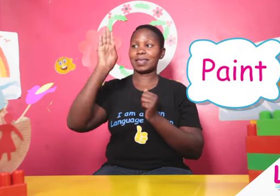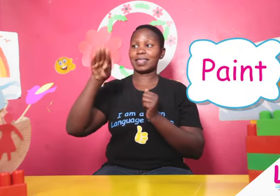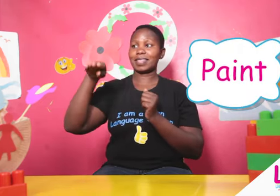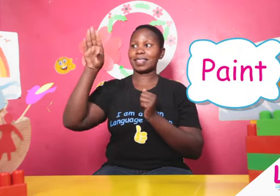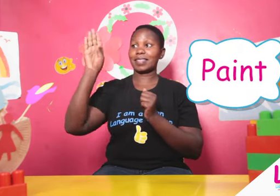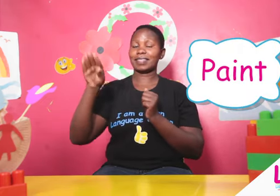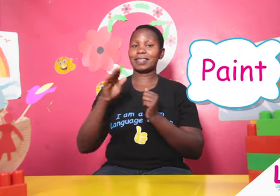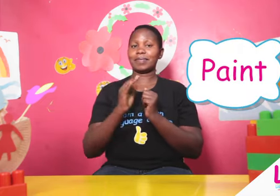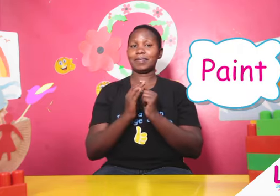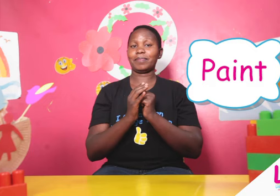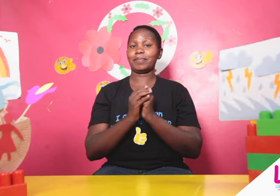paint.